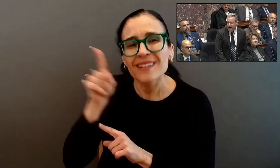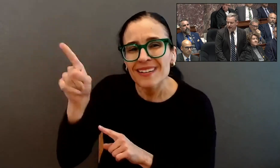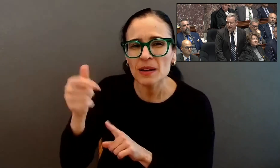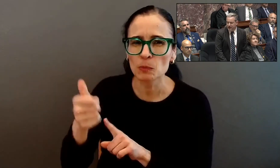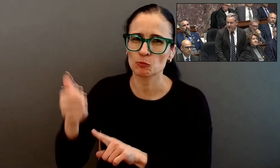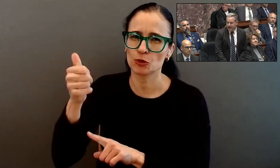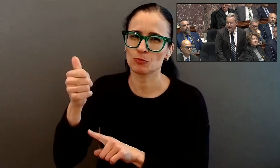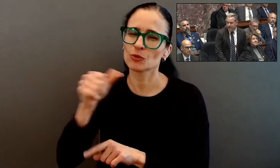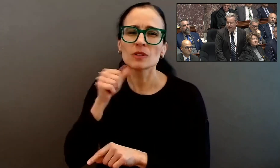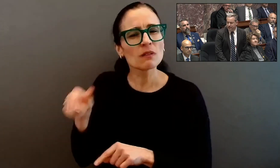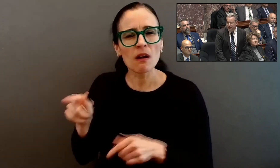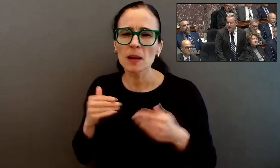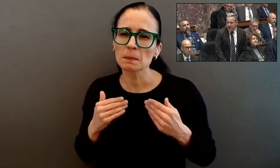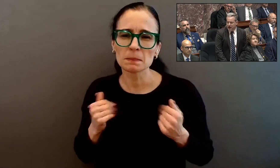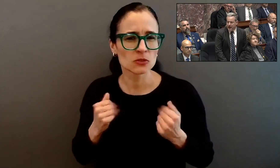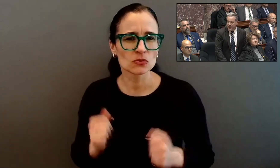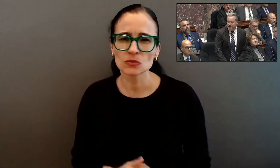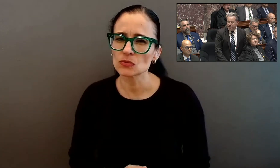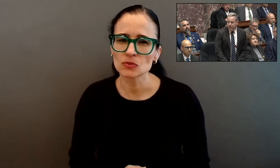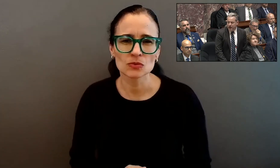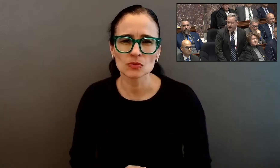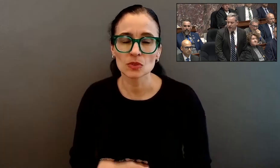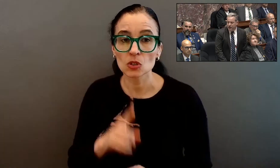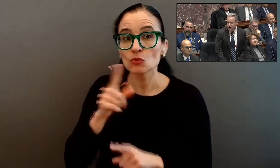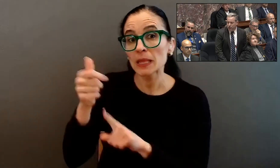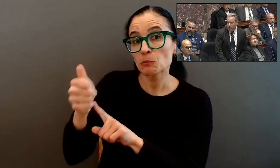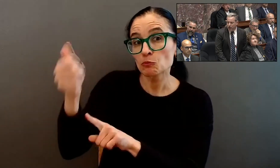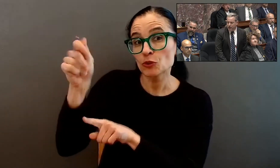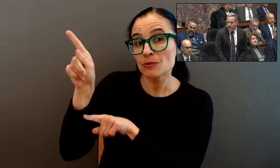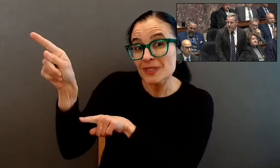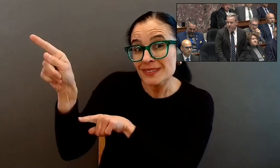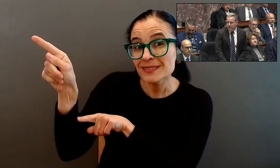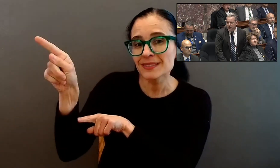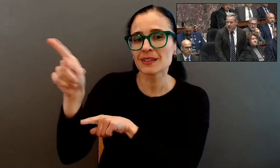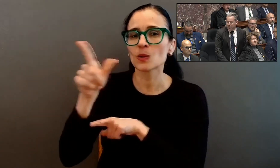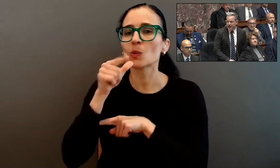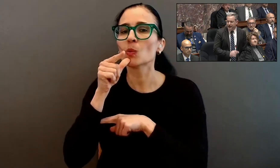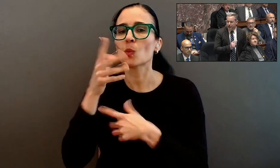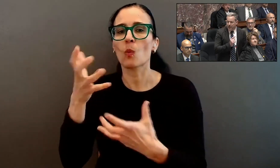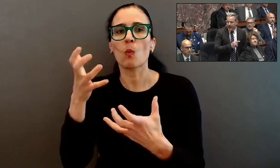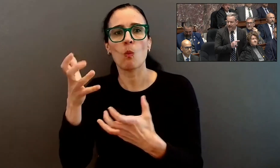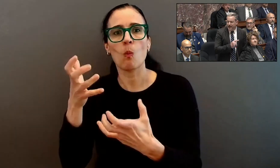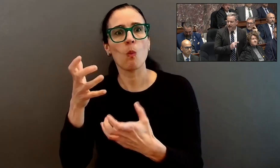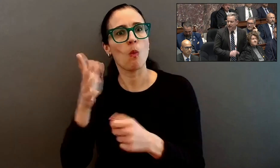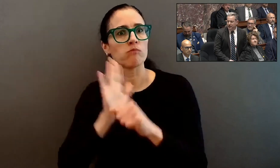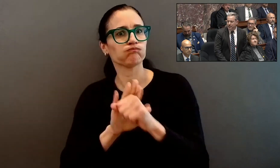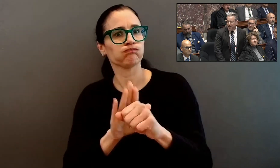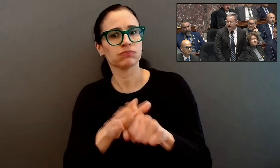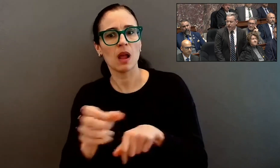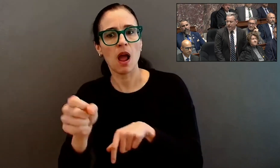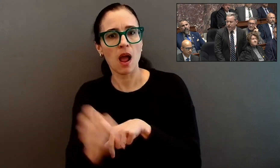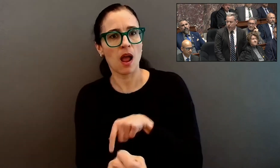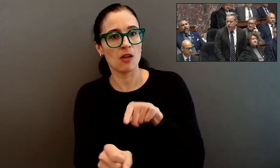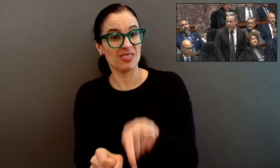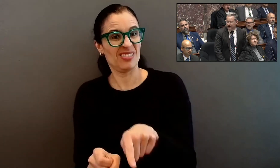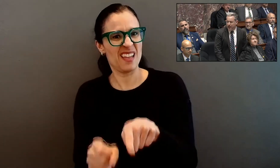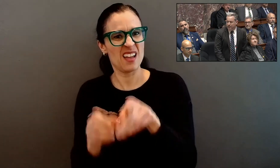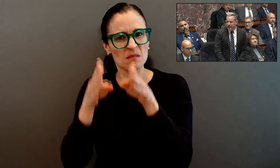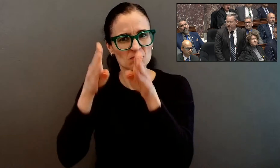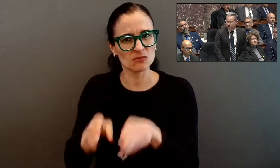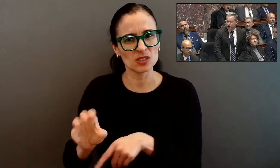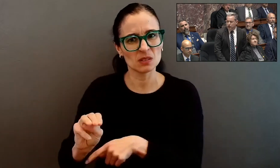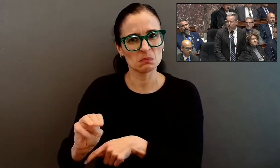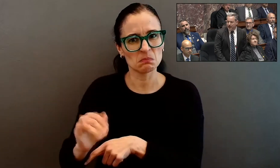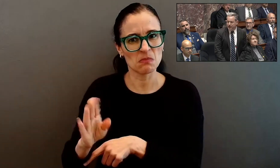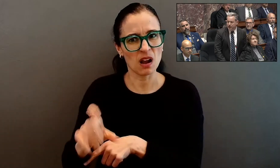at Legal Aid BC. It is the Premier, in his own words, that directed the Minister of Social